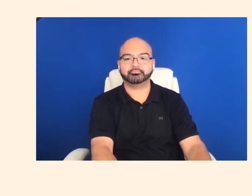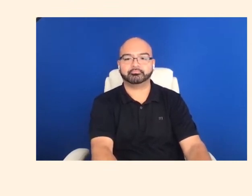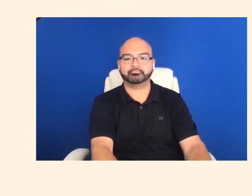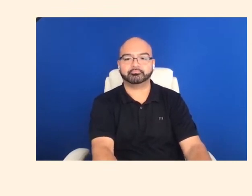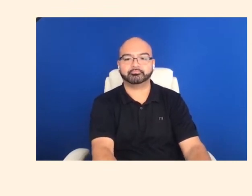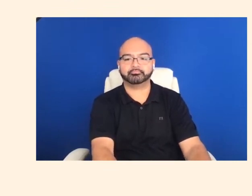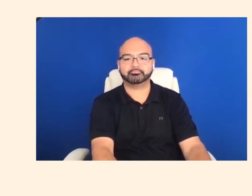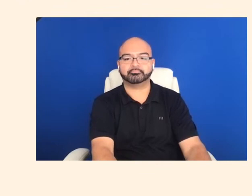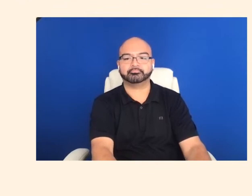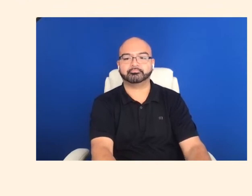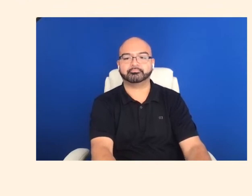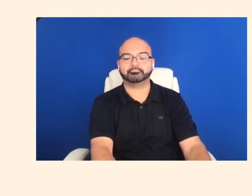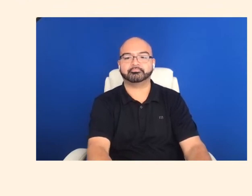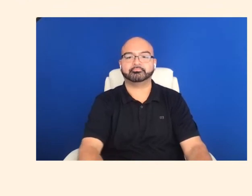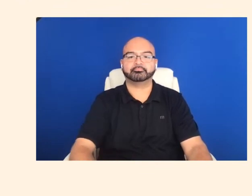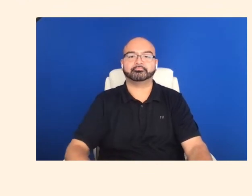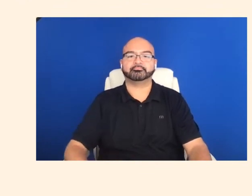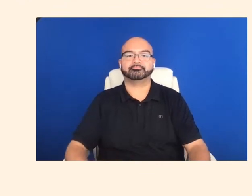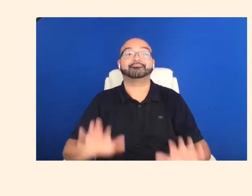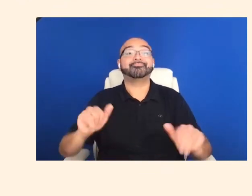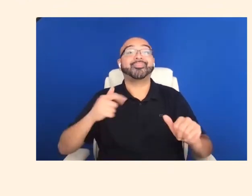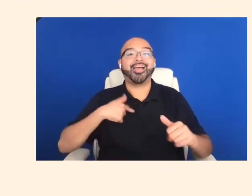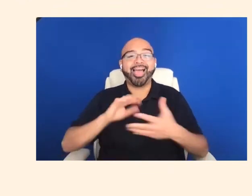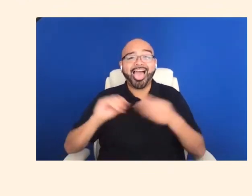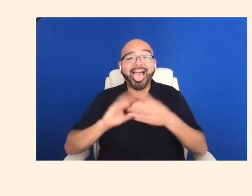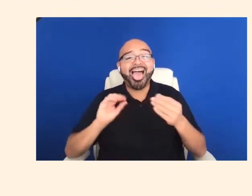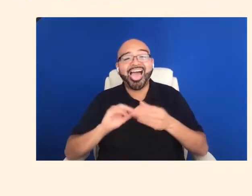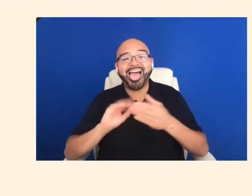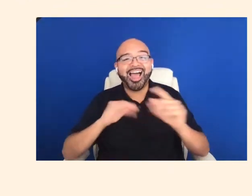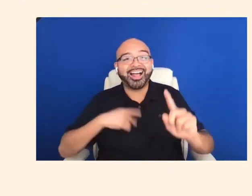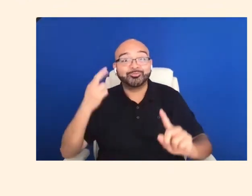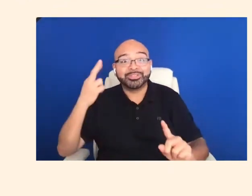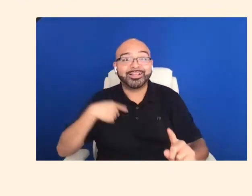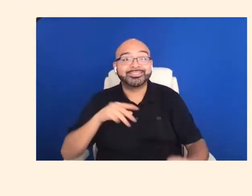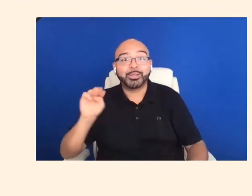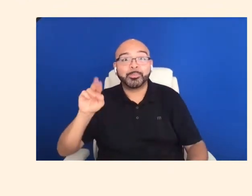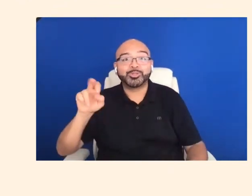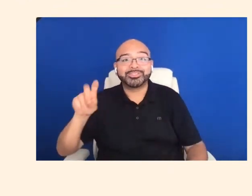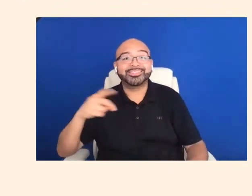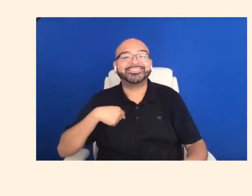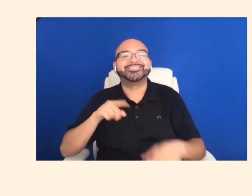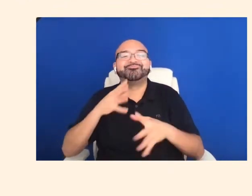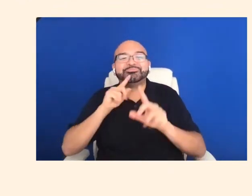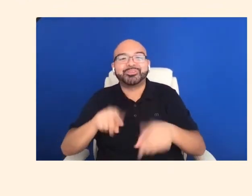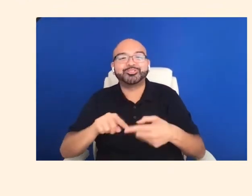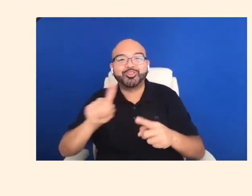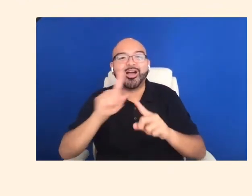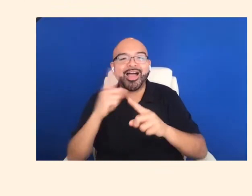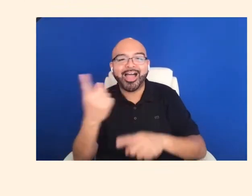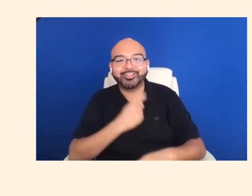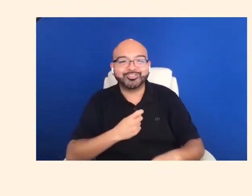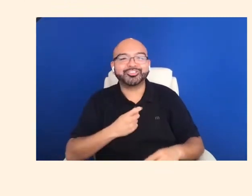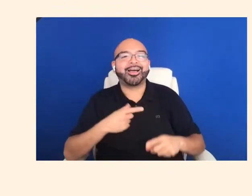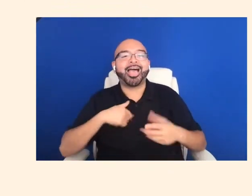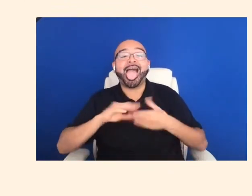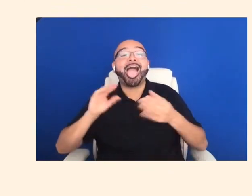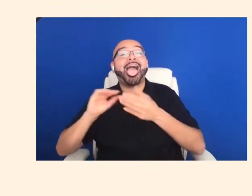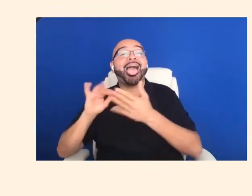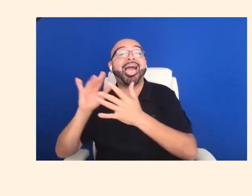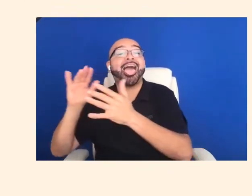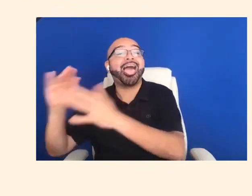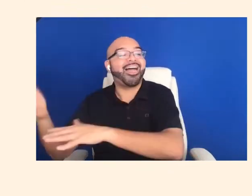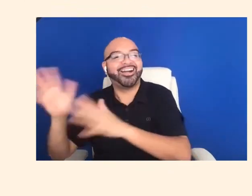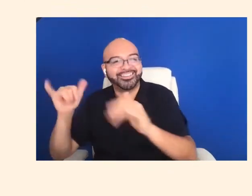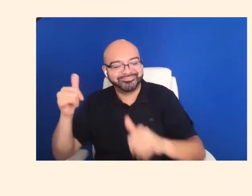Oop, I'm just realizing I was muted. I was saying so many beautiful things in response to your answer. I was just saying